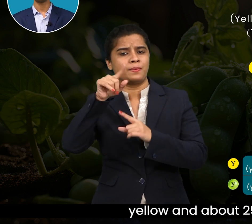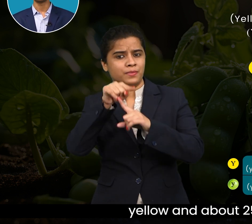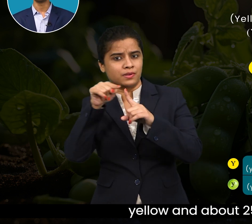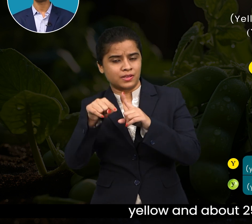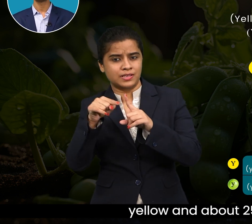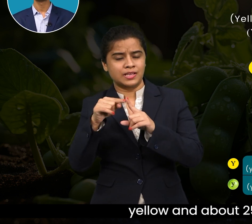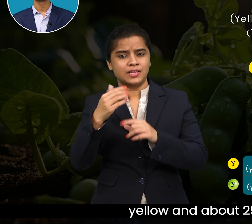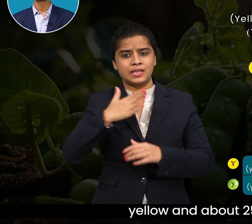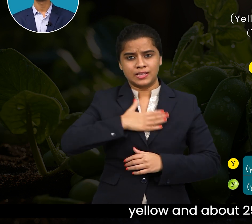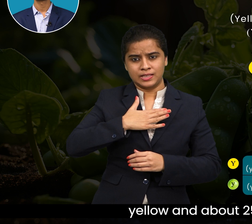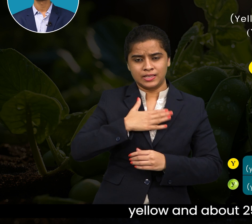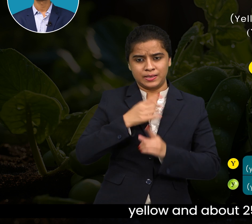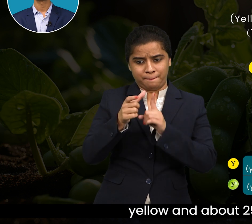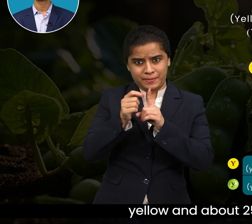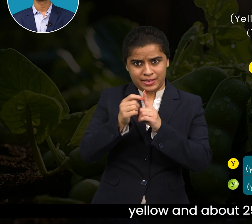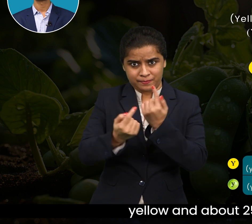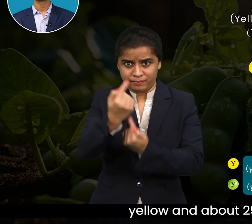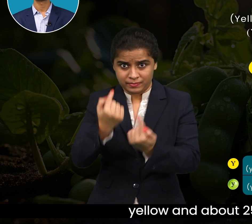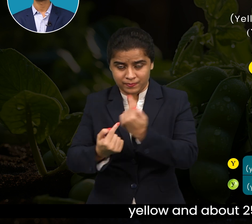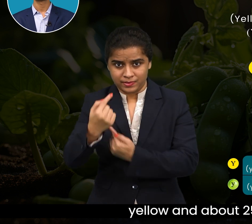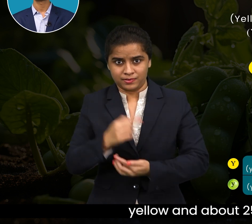green pea plants.